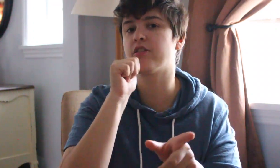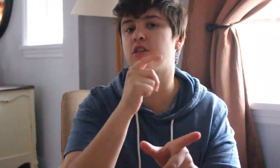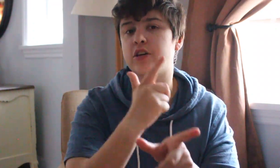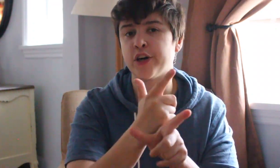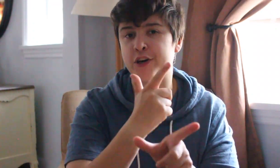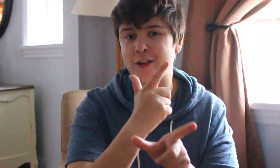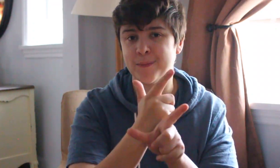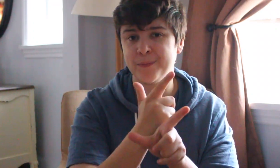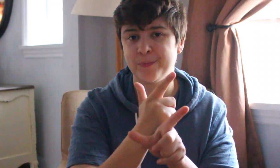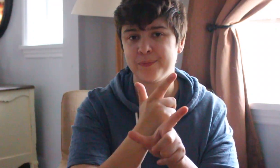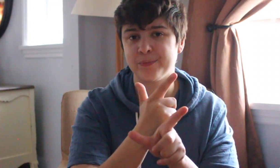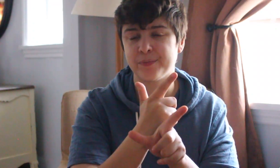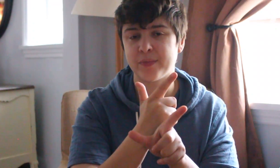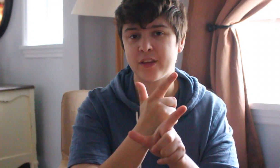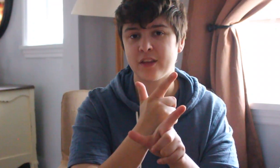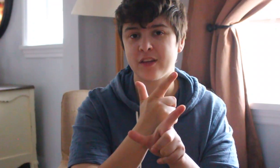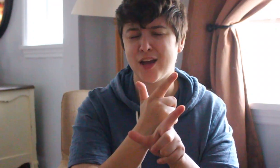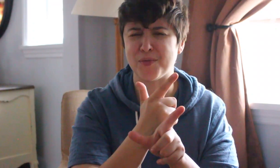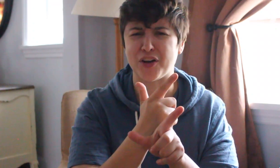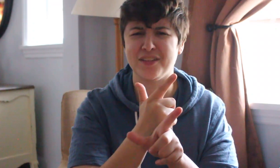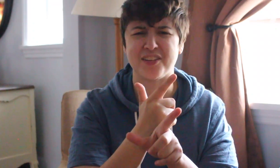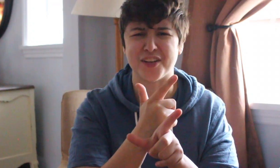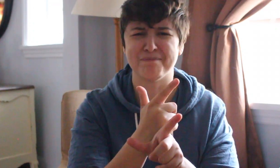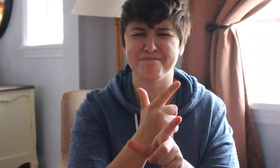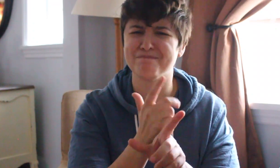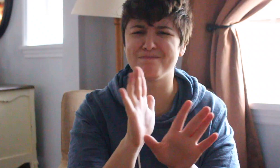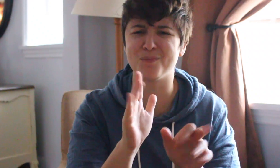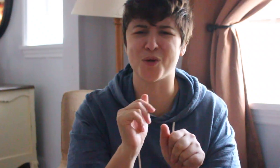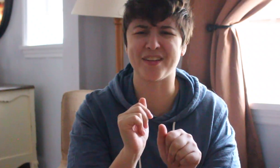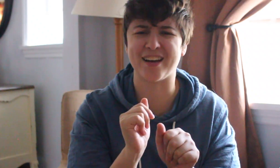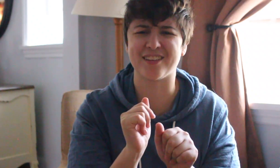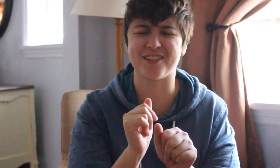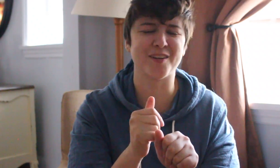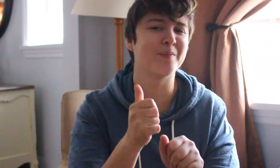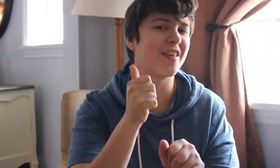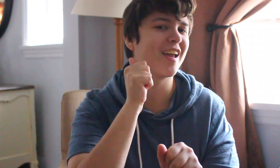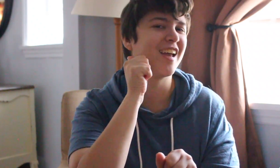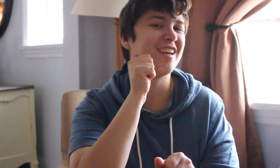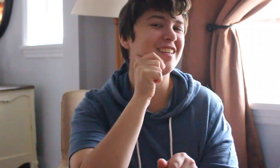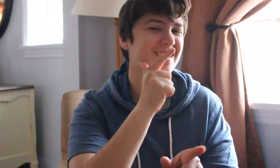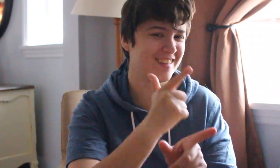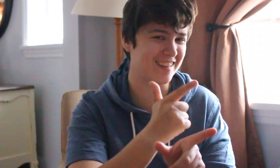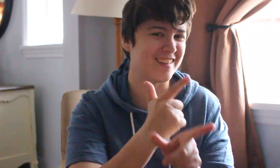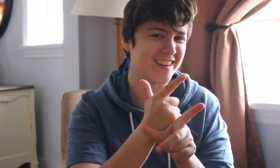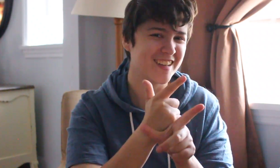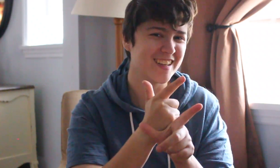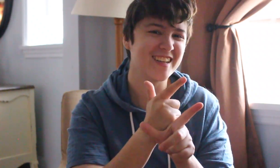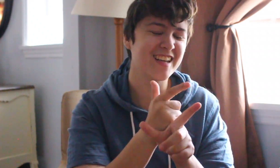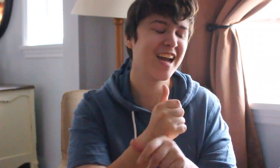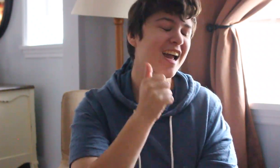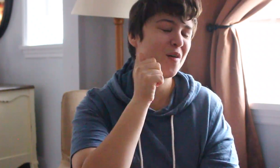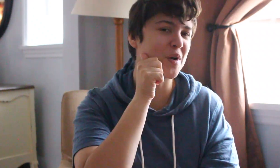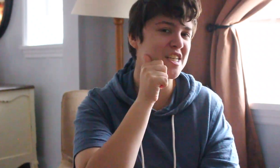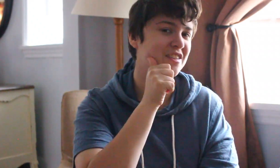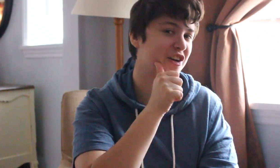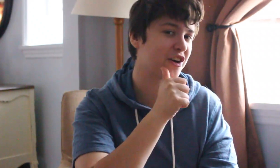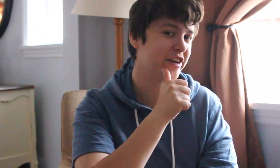Girl. I'm sorry sister. We're signing sister. Sister. Which is girl